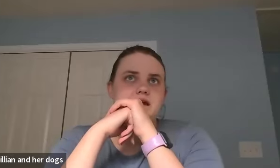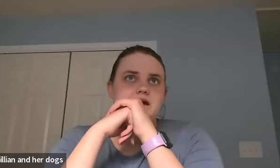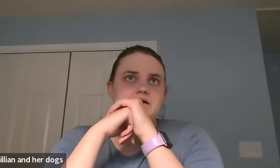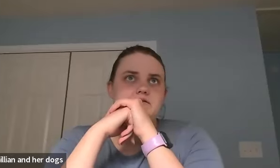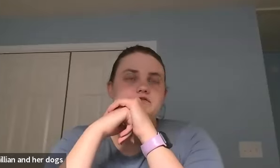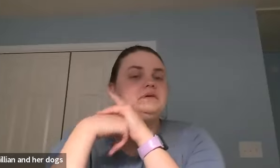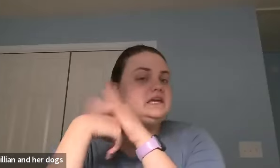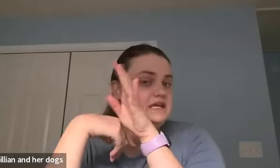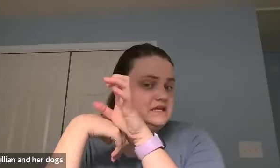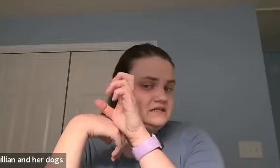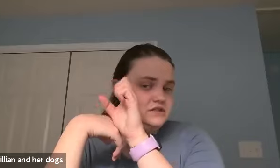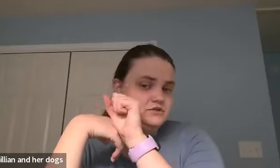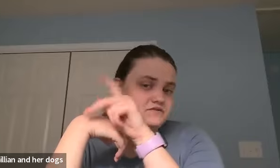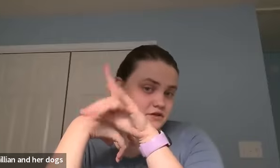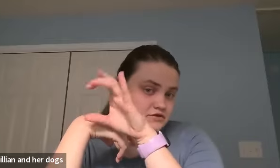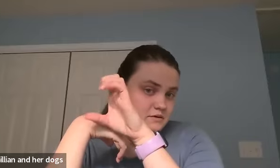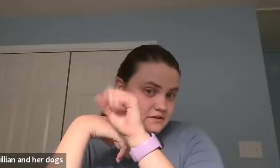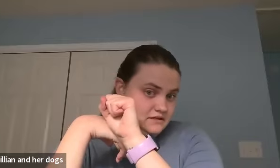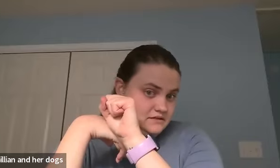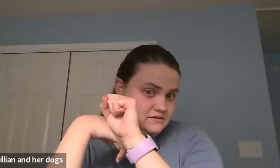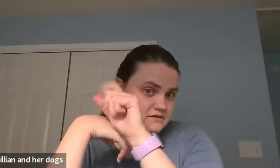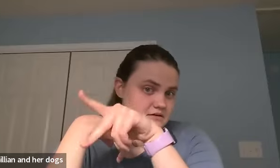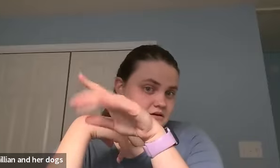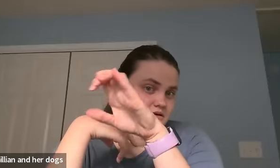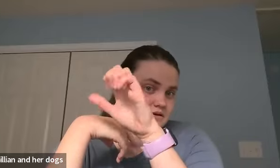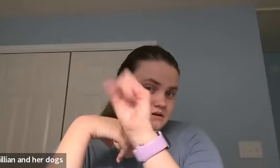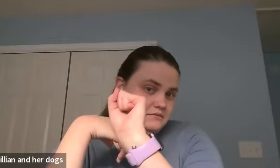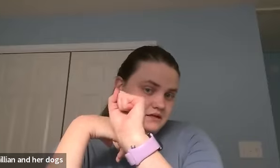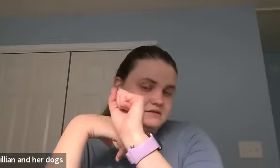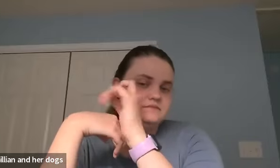Yeah, for peas, you would just finger spell peas. Peas.